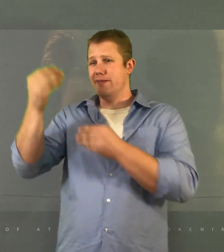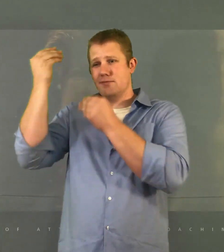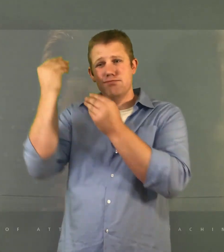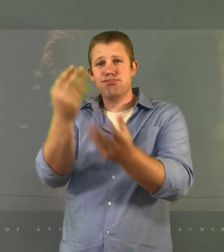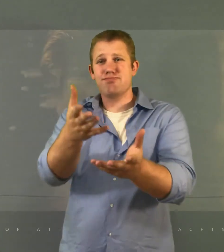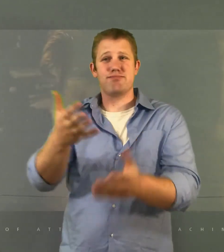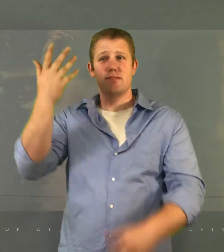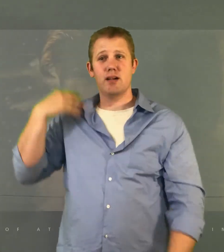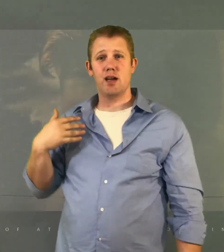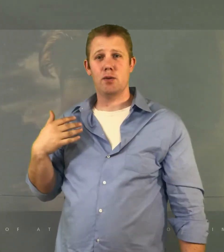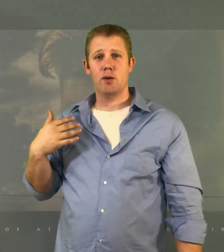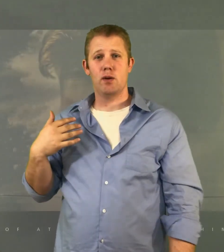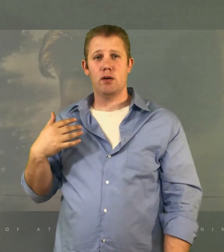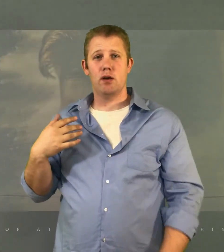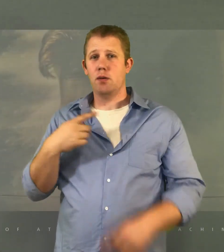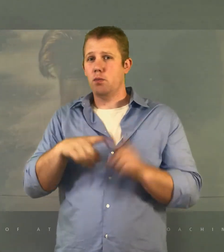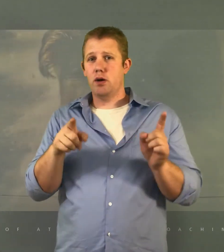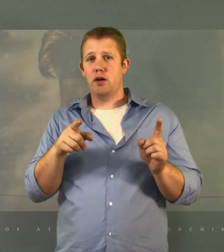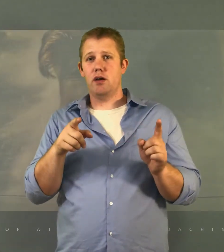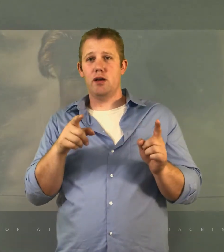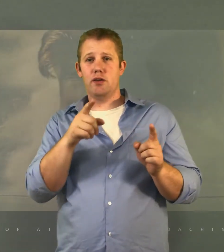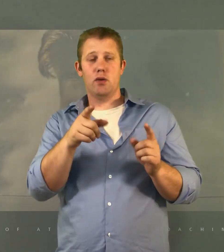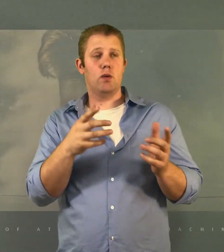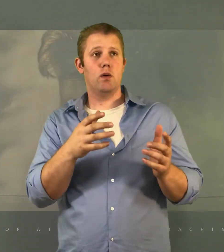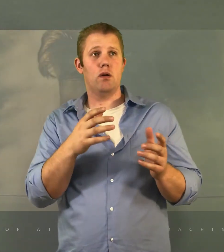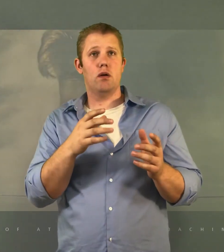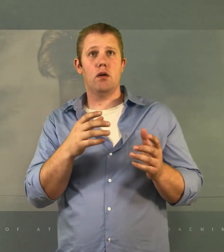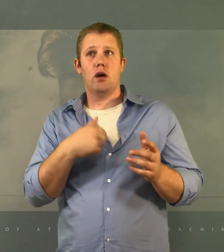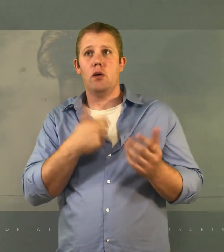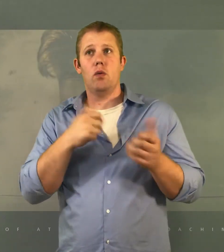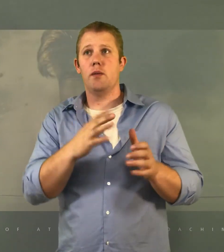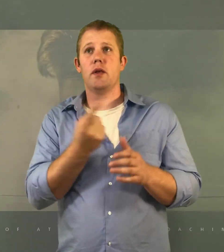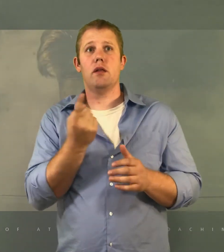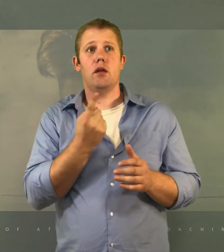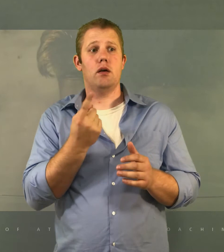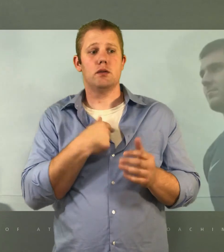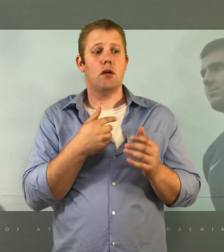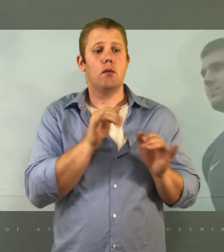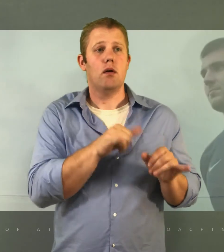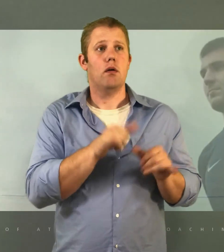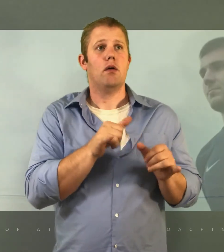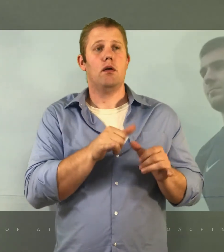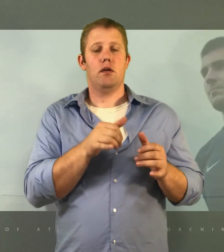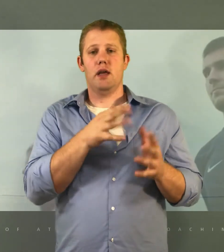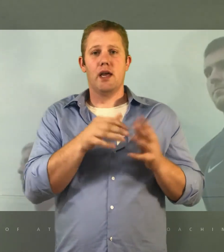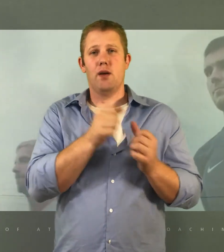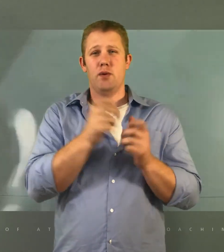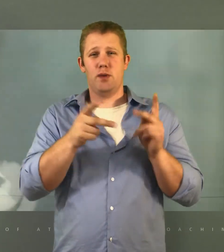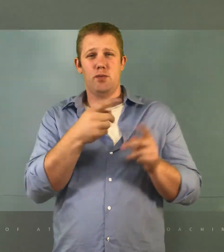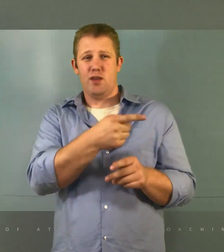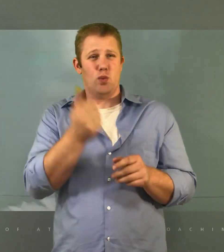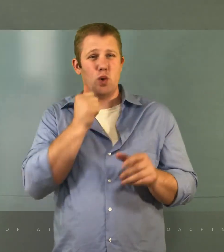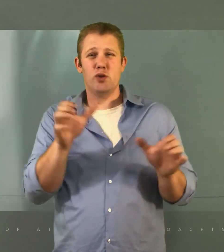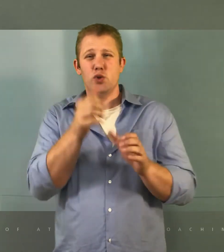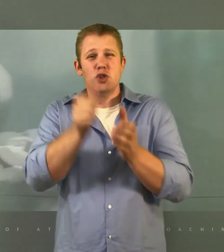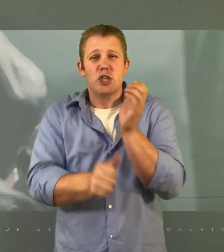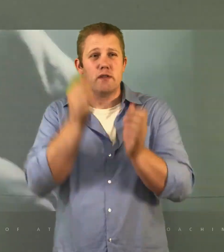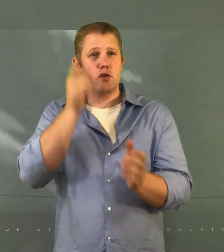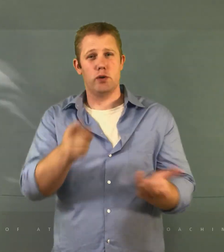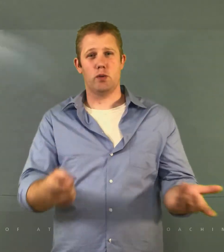You know that. It's been revealed to you a long time ago. But because you don't want to be alone, you'd much rather hang out with a bunch of people that ain't gonna do shit